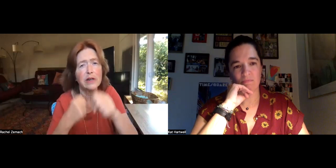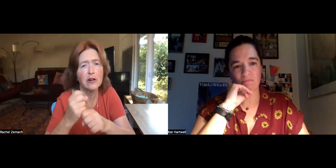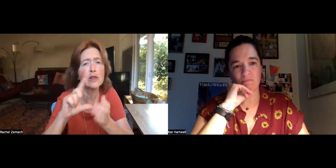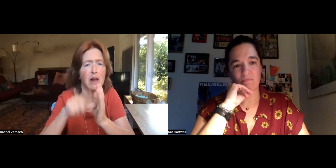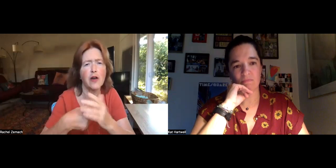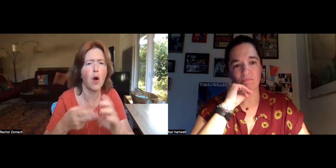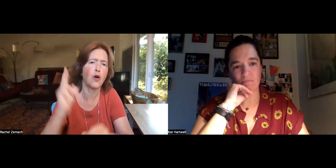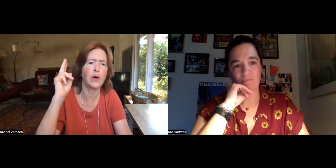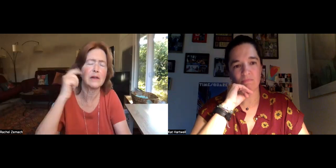2 years later,